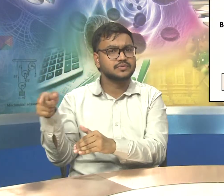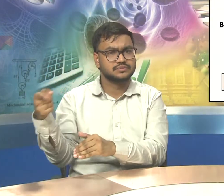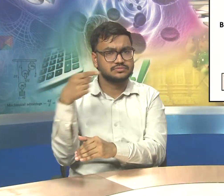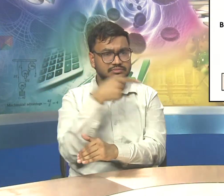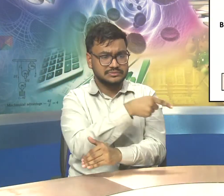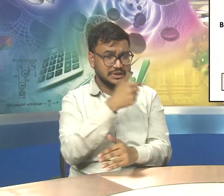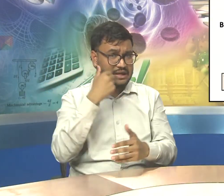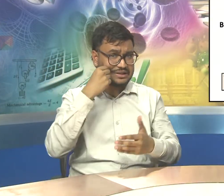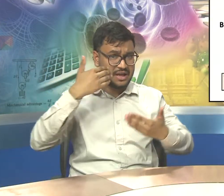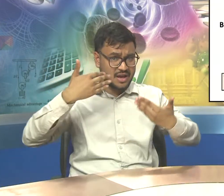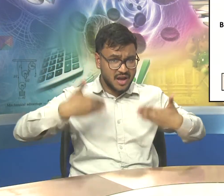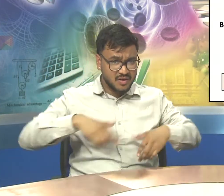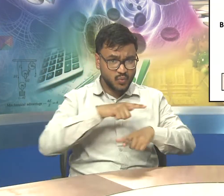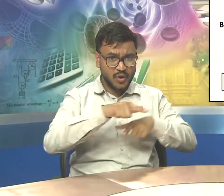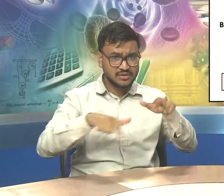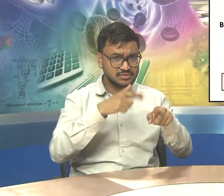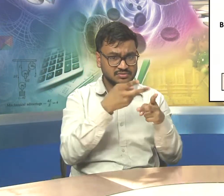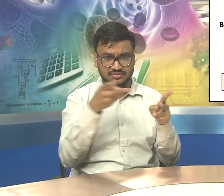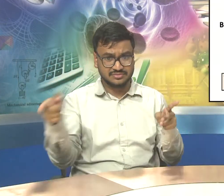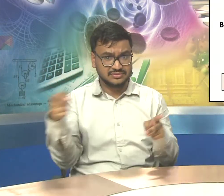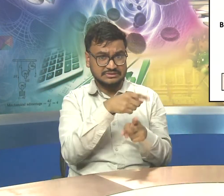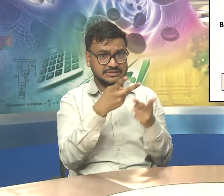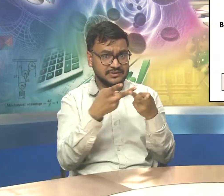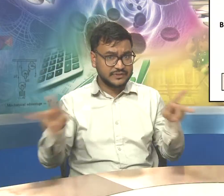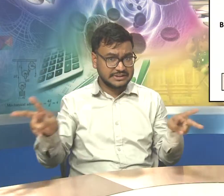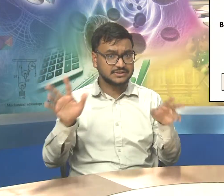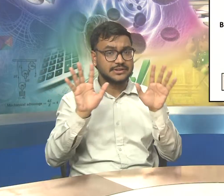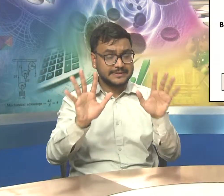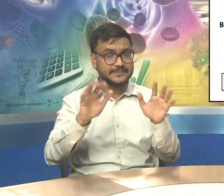it than any other animal.